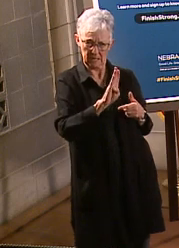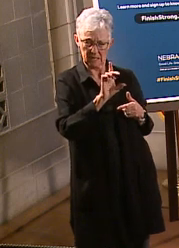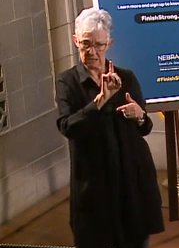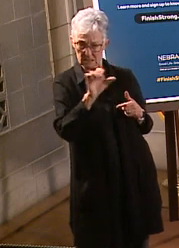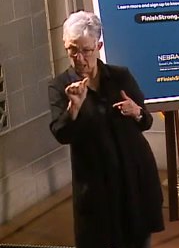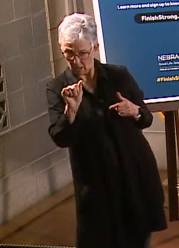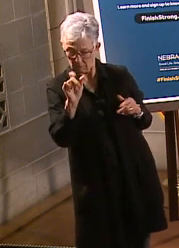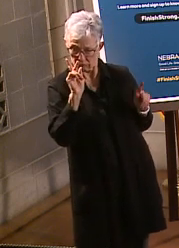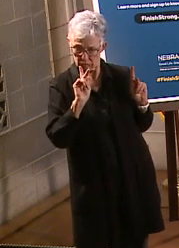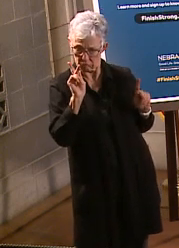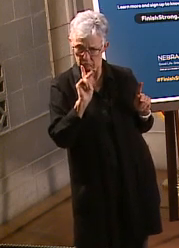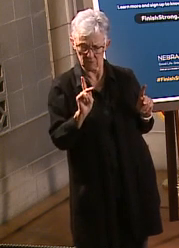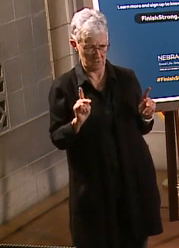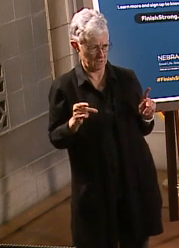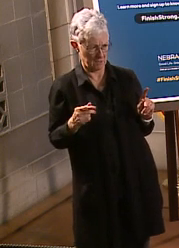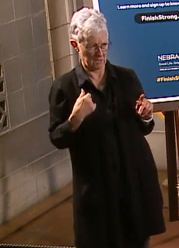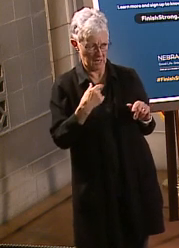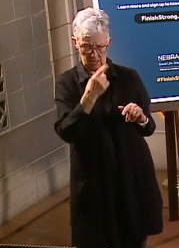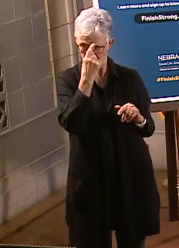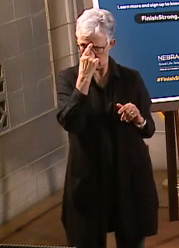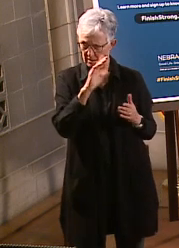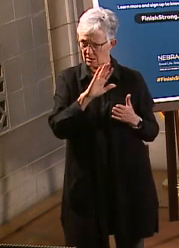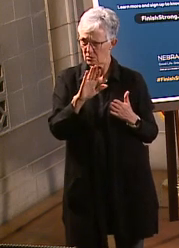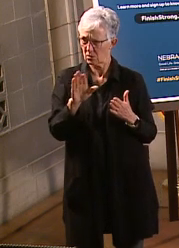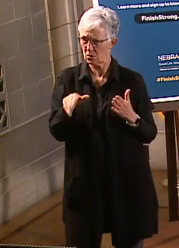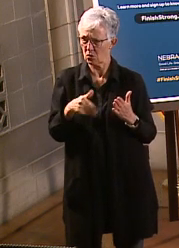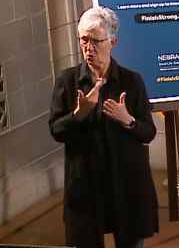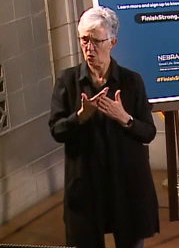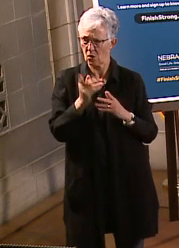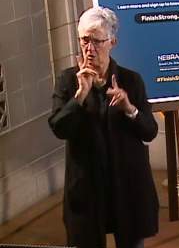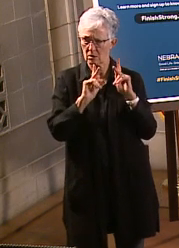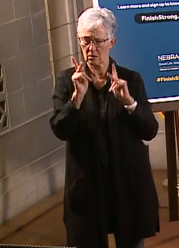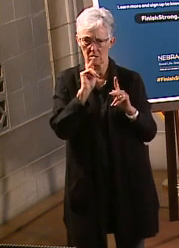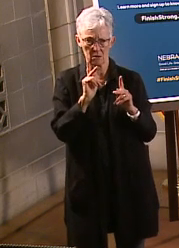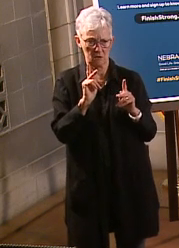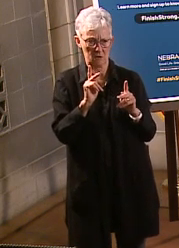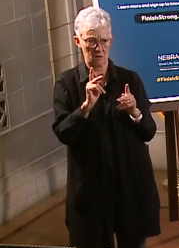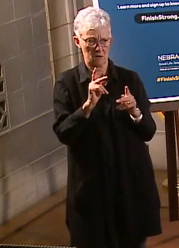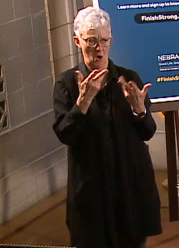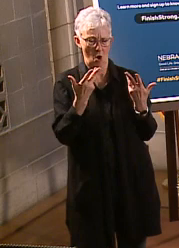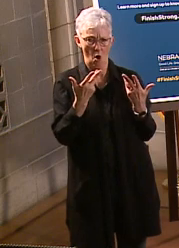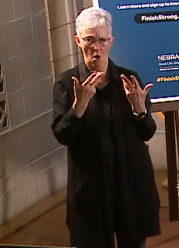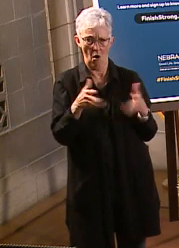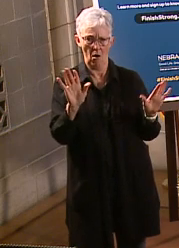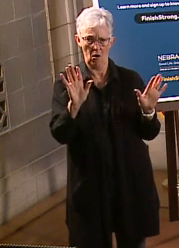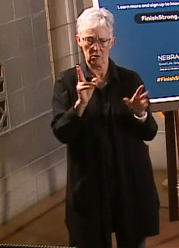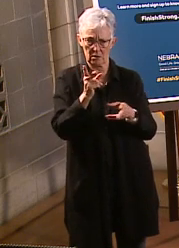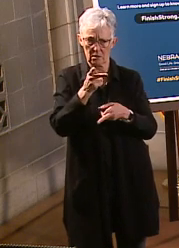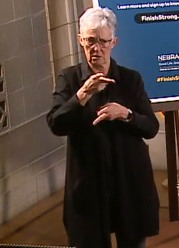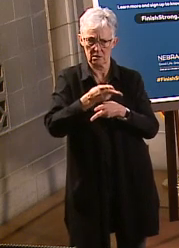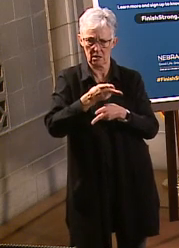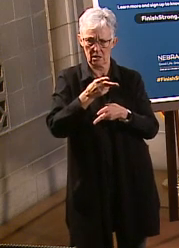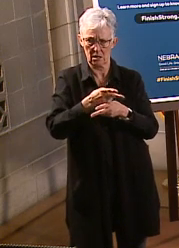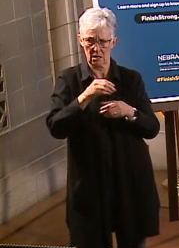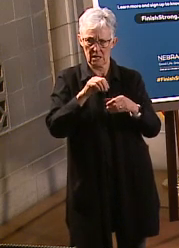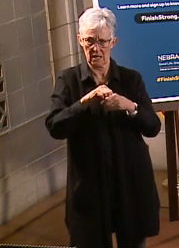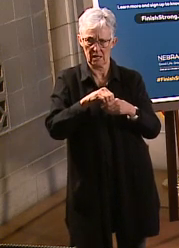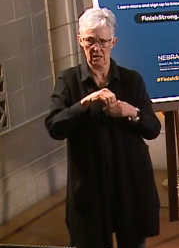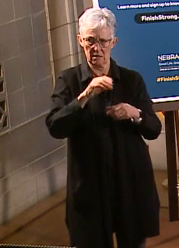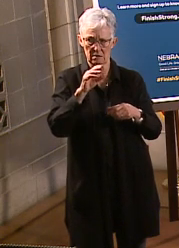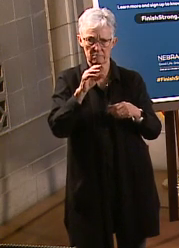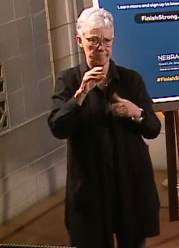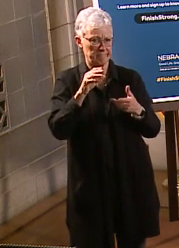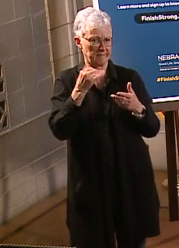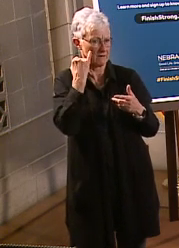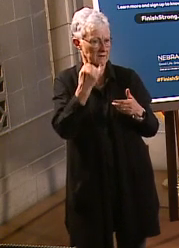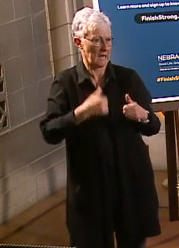we've got all those, actually, I think a lot of those folks would have been taken care of in our congregate settings that we've got if